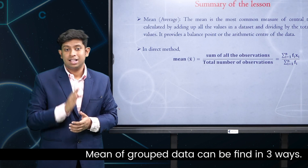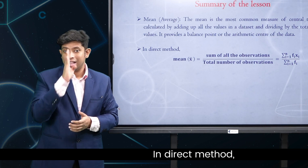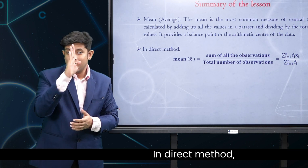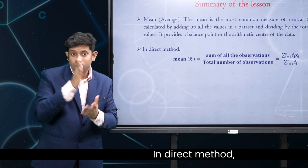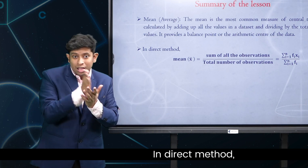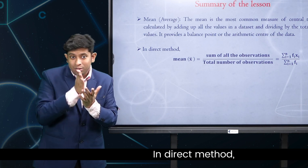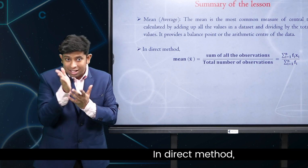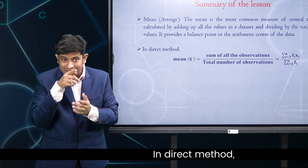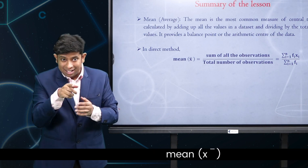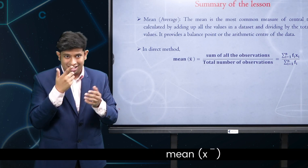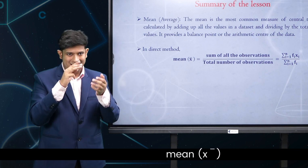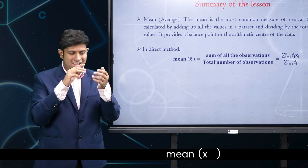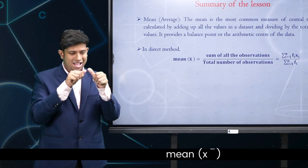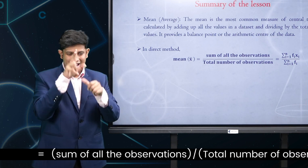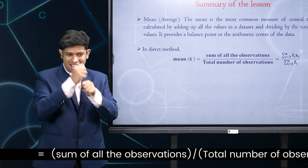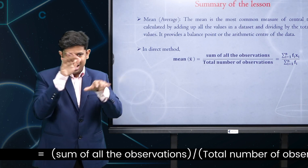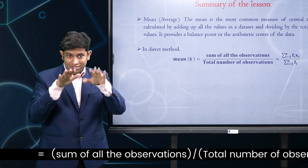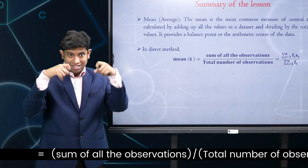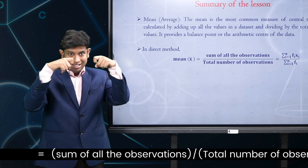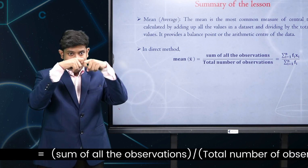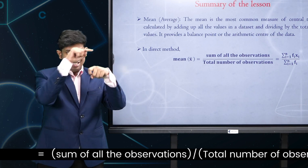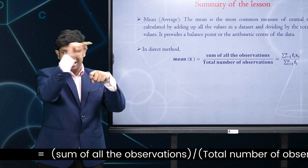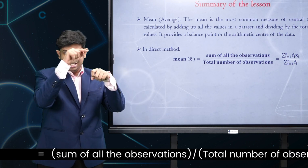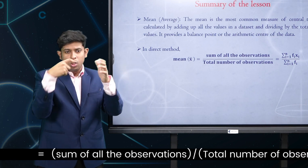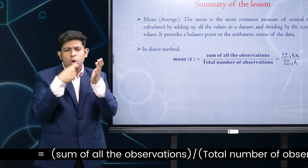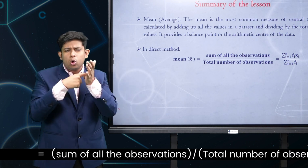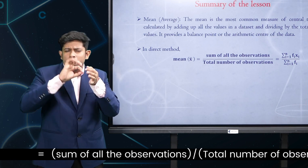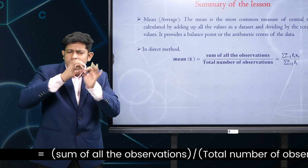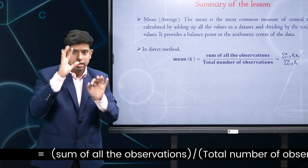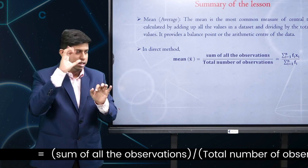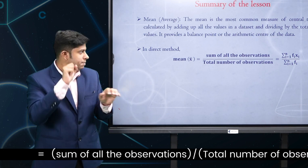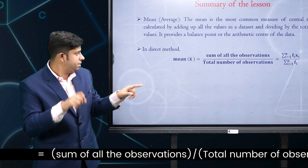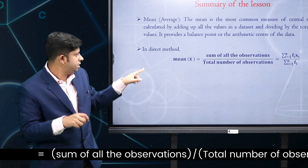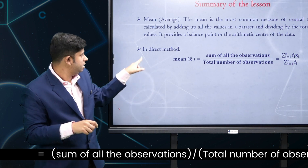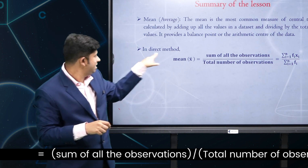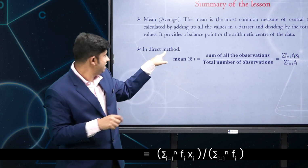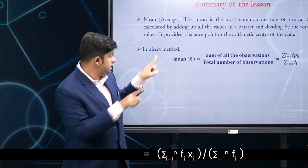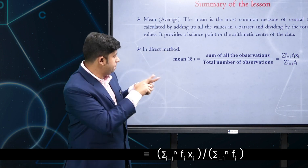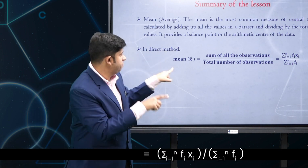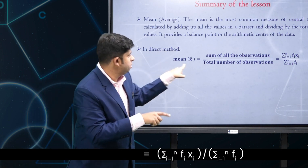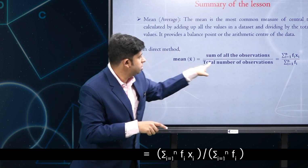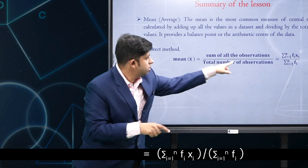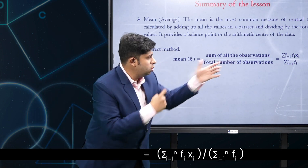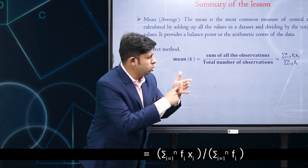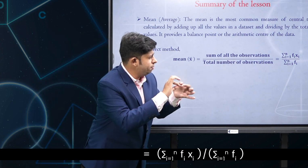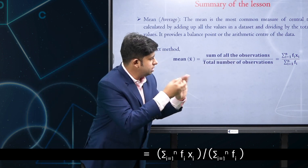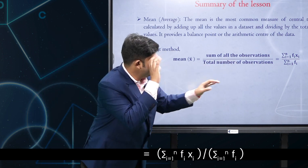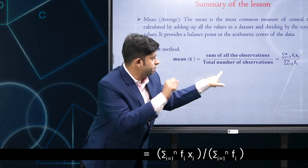In direct method, mean x bar is equal to sum of all the observations by total number of observations, that is equal to summation I equal to 1 to